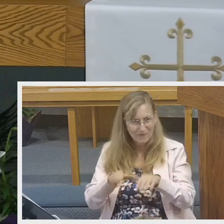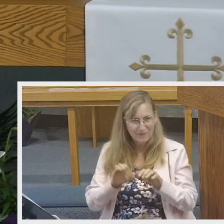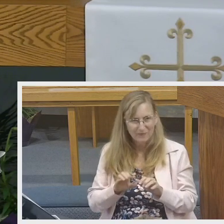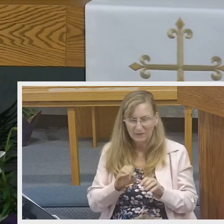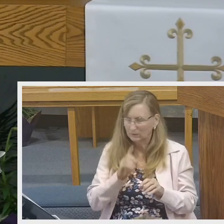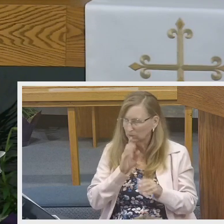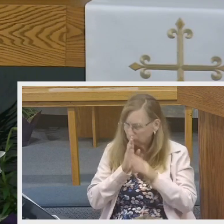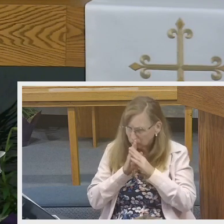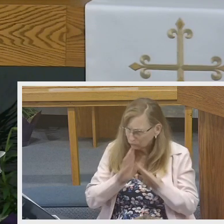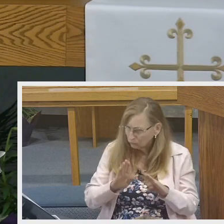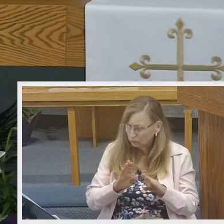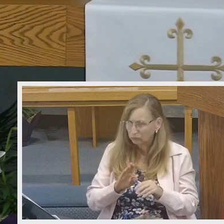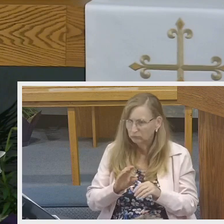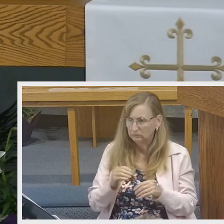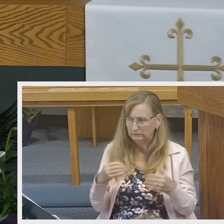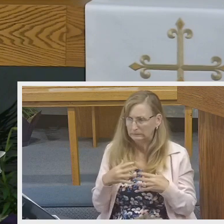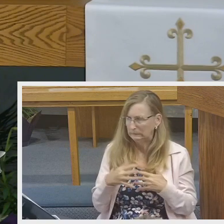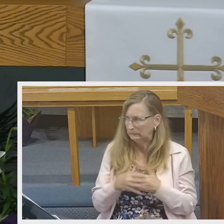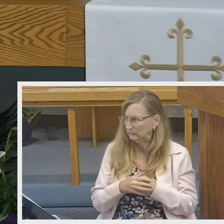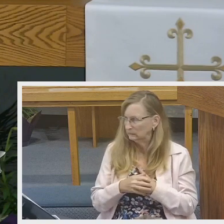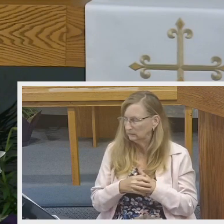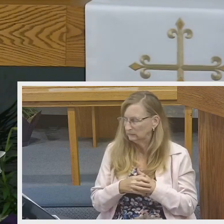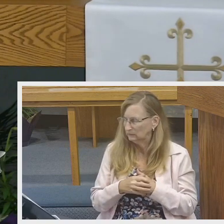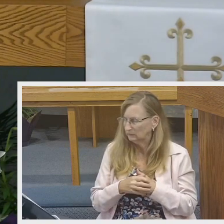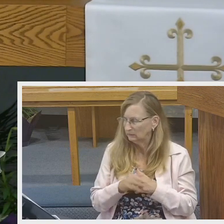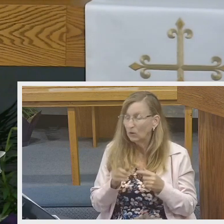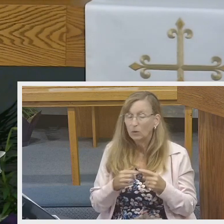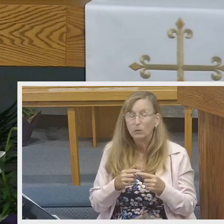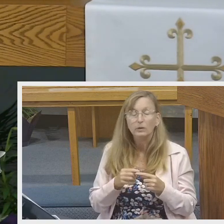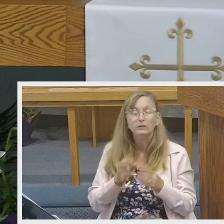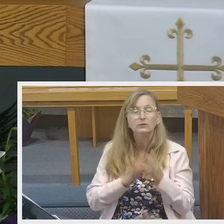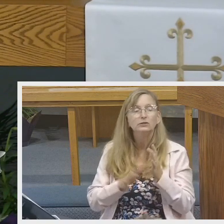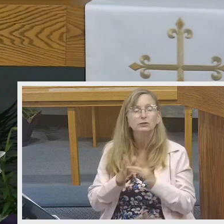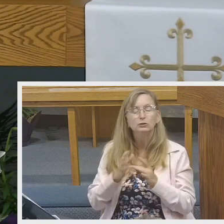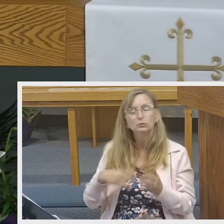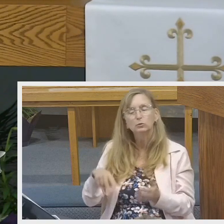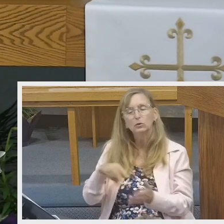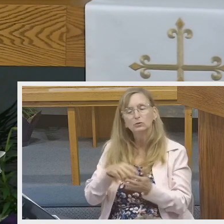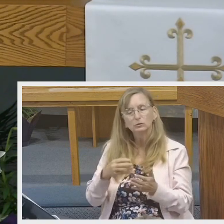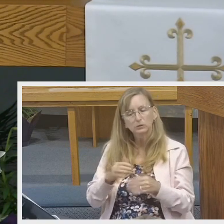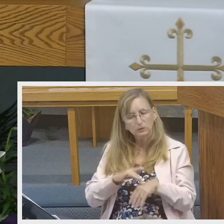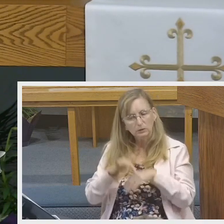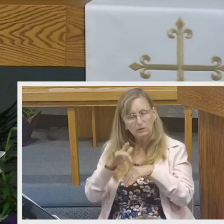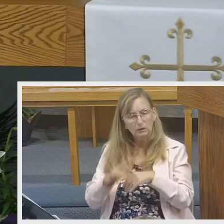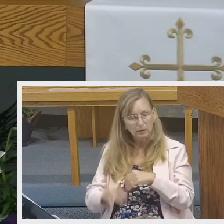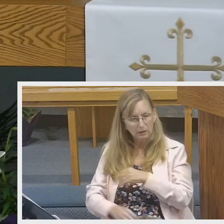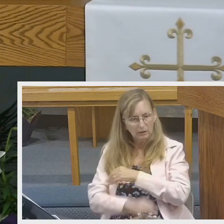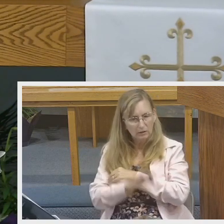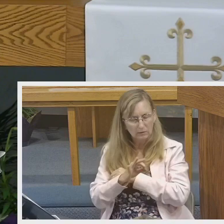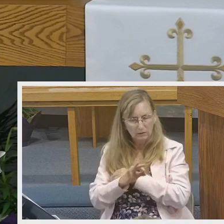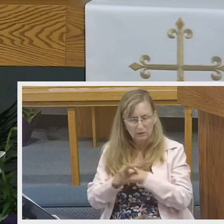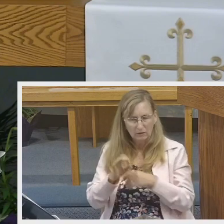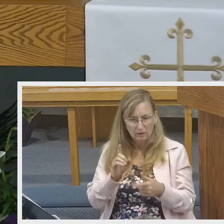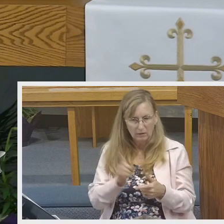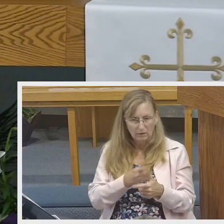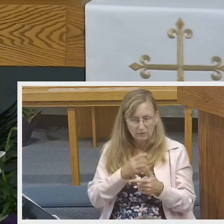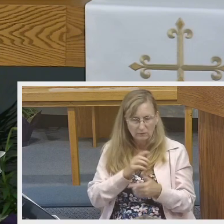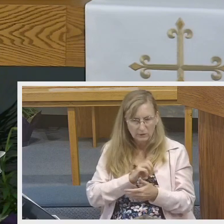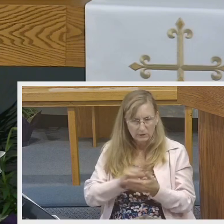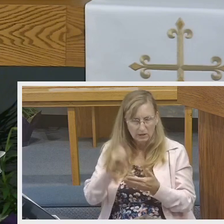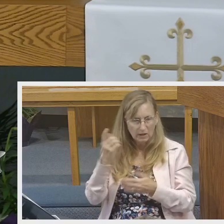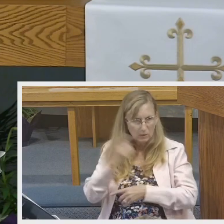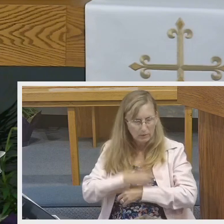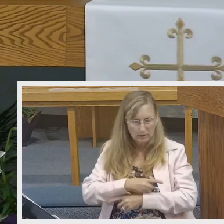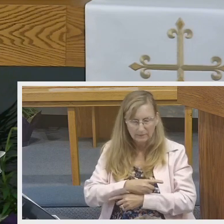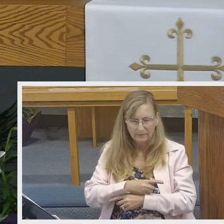they were afraid. When Jesus rose early on the first day of the week, he appeared first to Mary Magdalene, out of whom he had